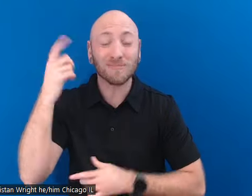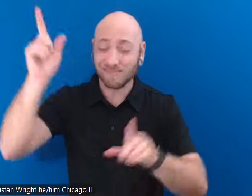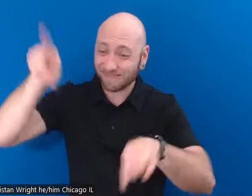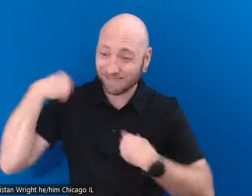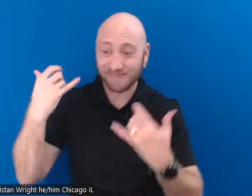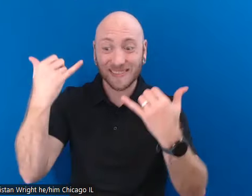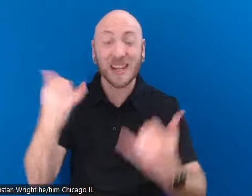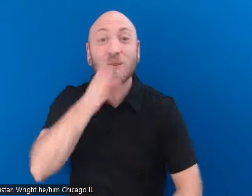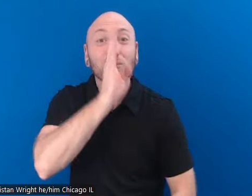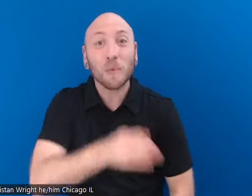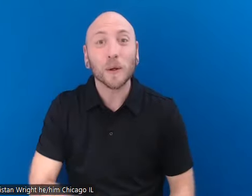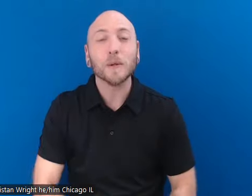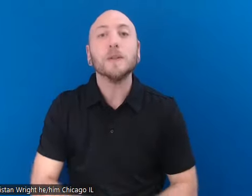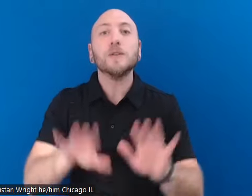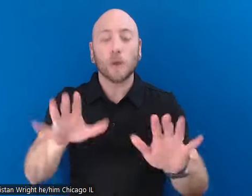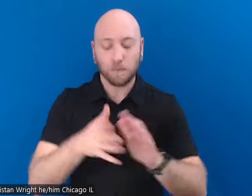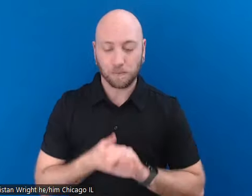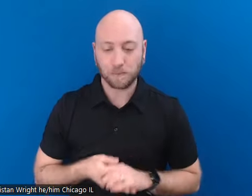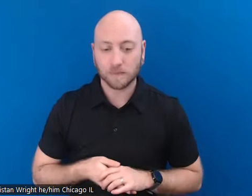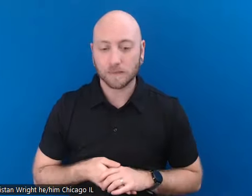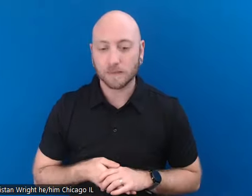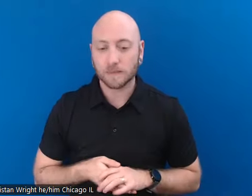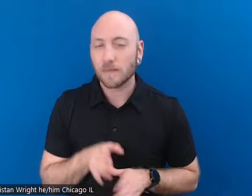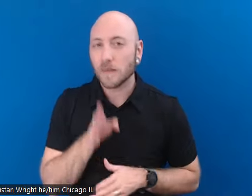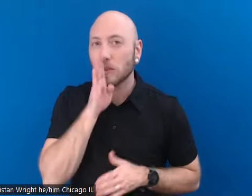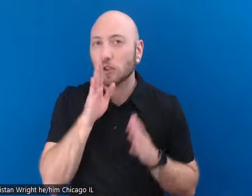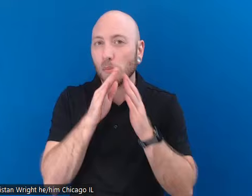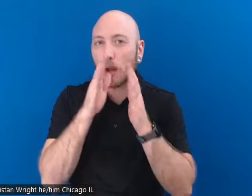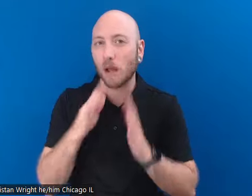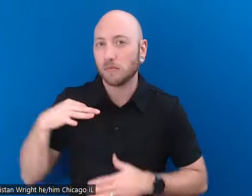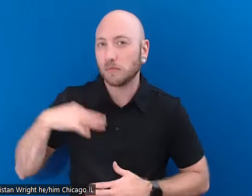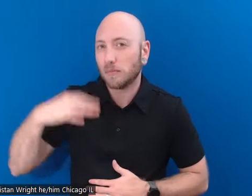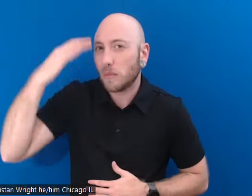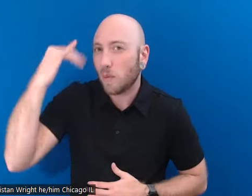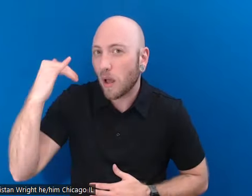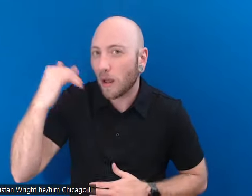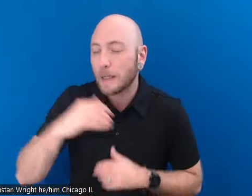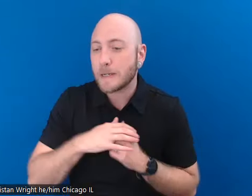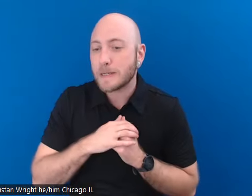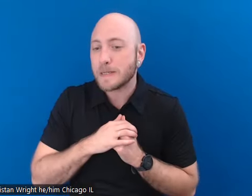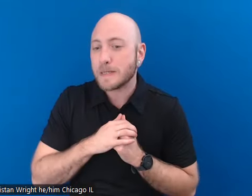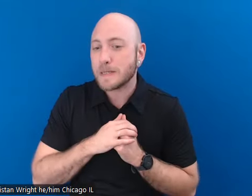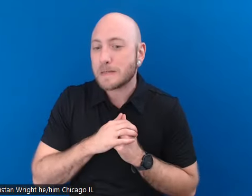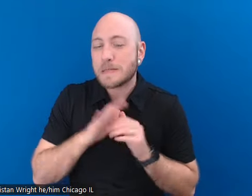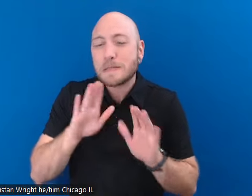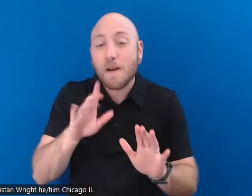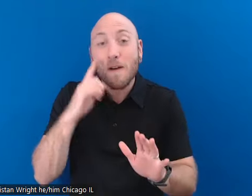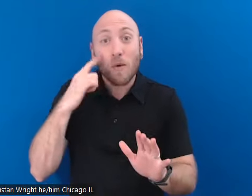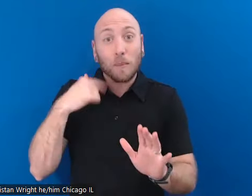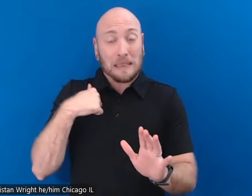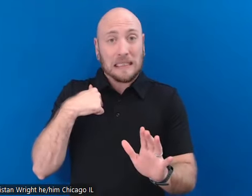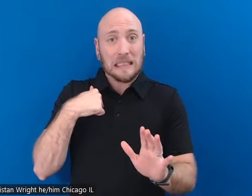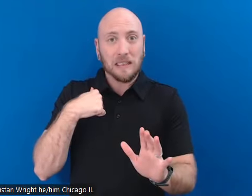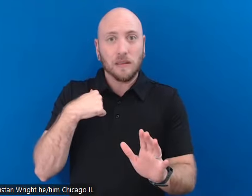reason I like mentioning a sober house is like, for me, it's like a really, really specific thing that I can point to that is a sign of